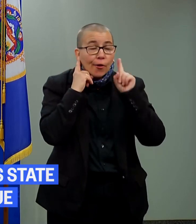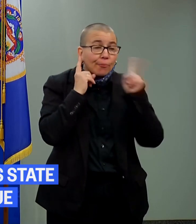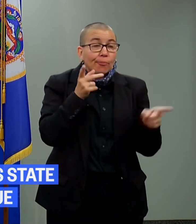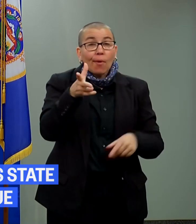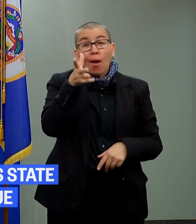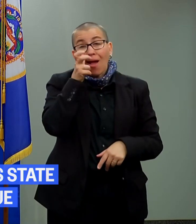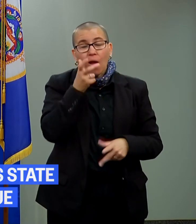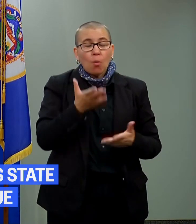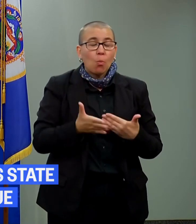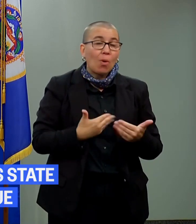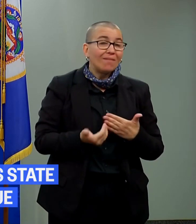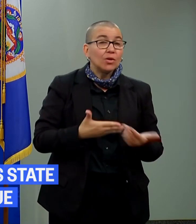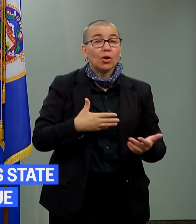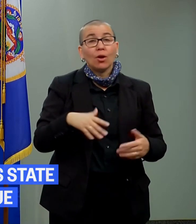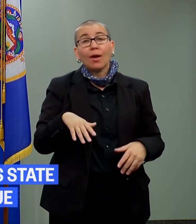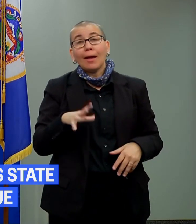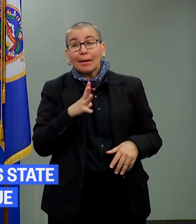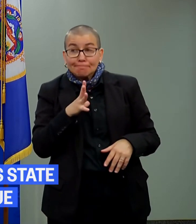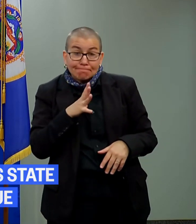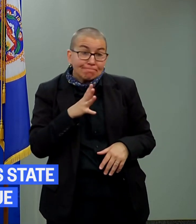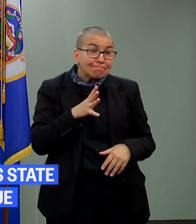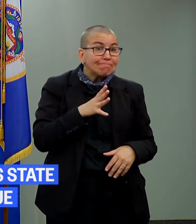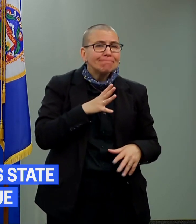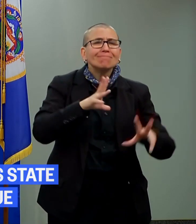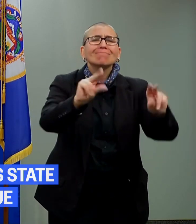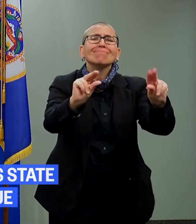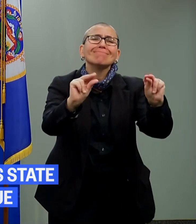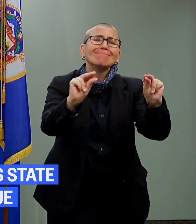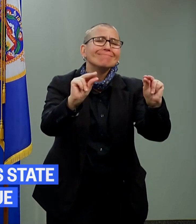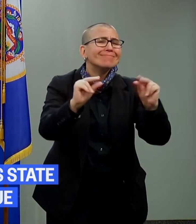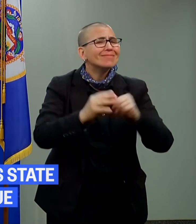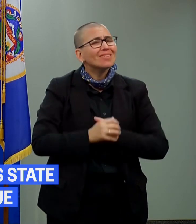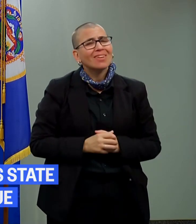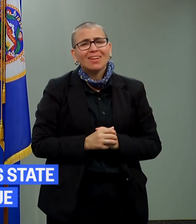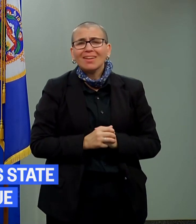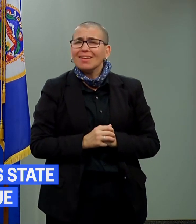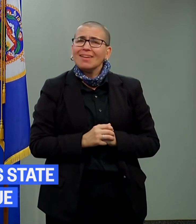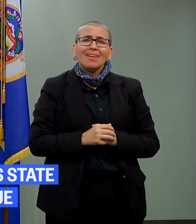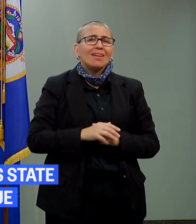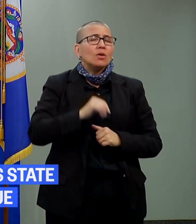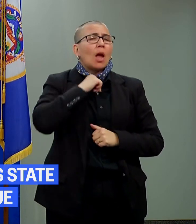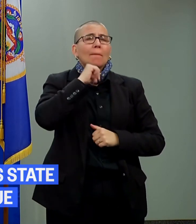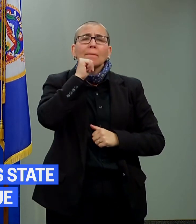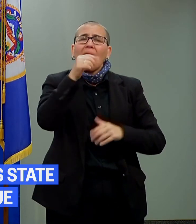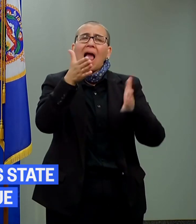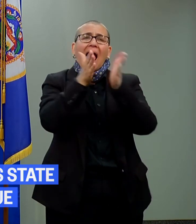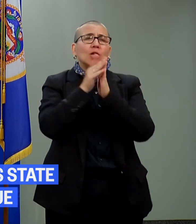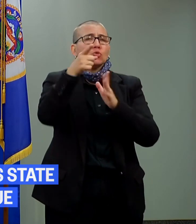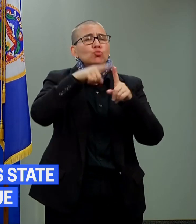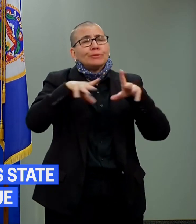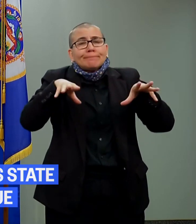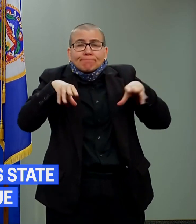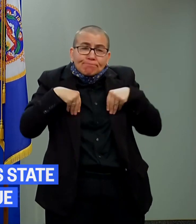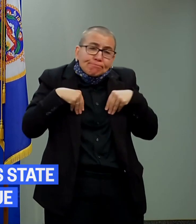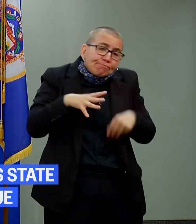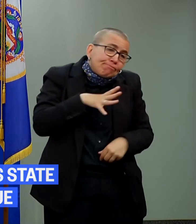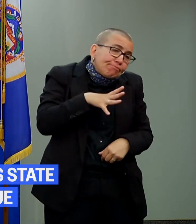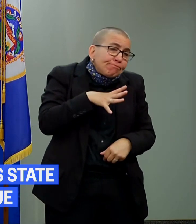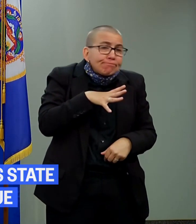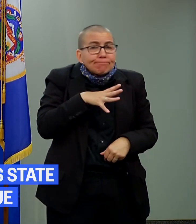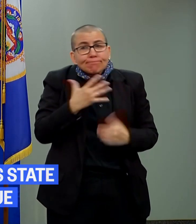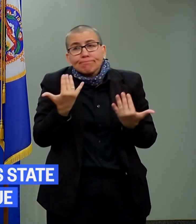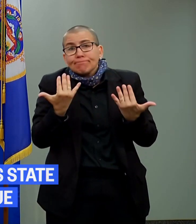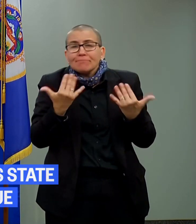We are not asking you, I am not asking you to sit to the side and patiently wait while we slowly